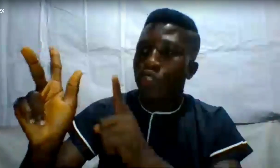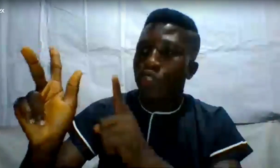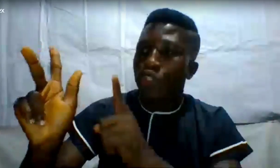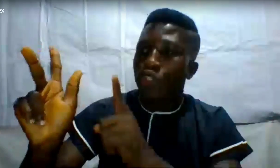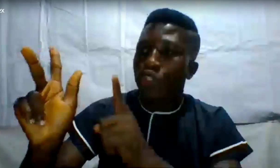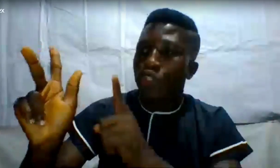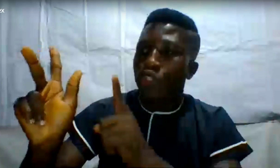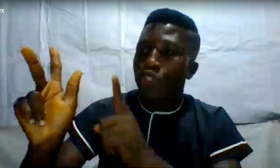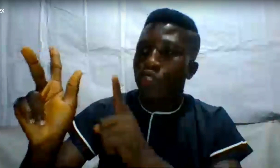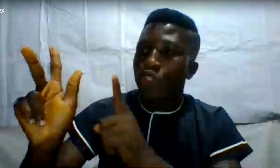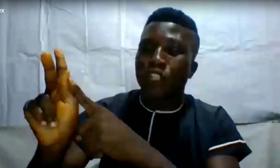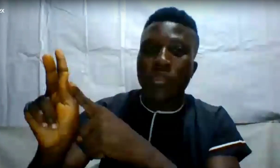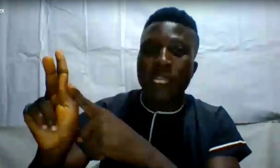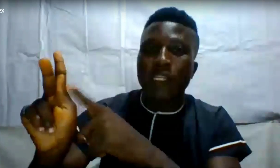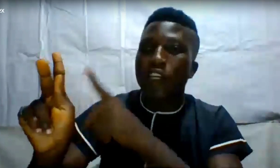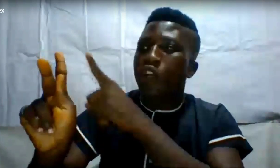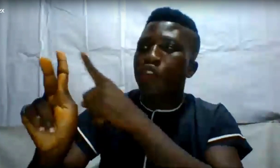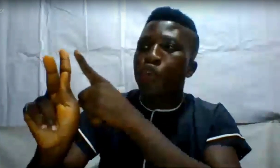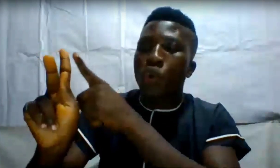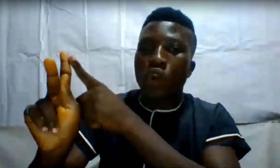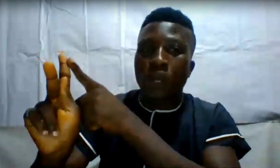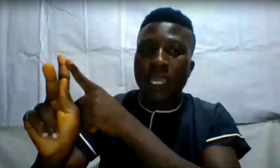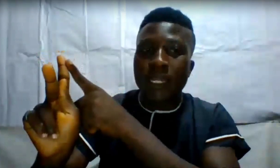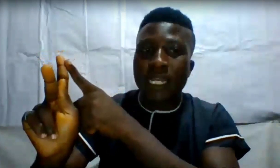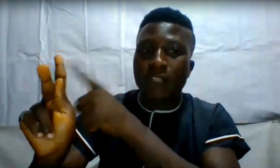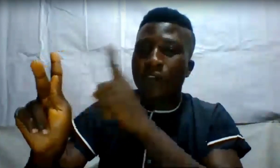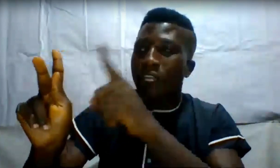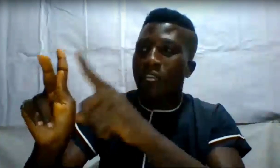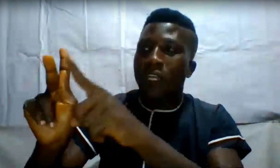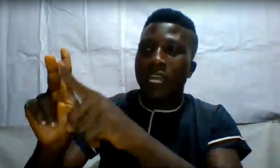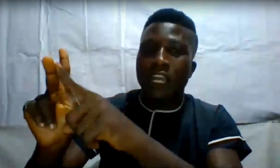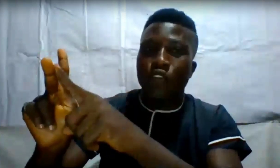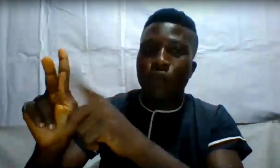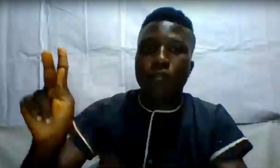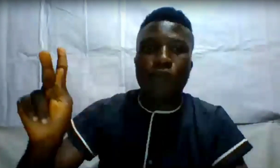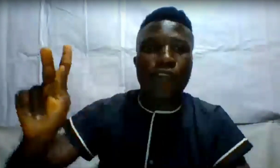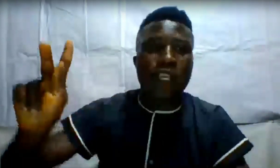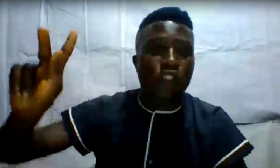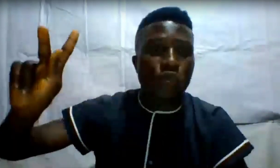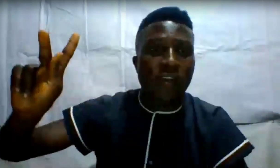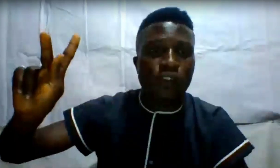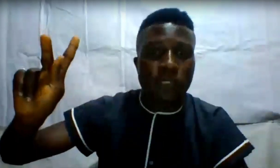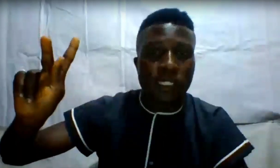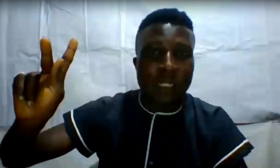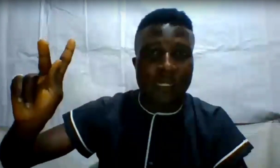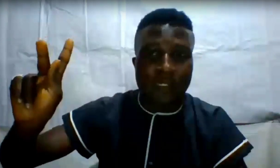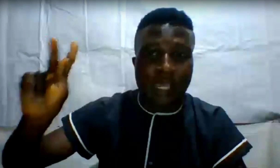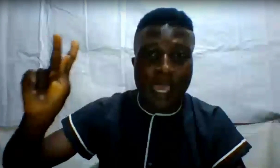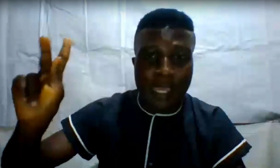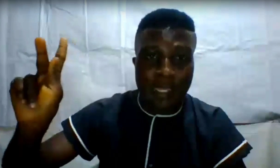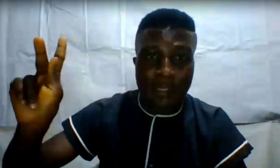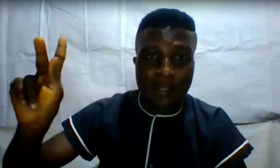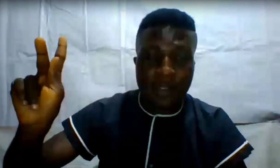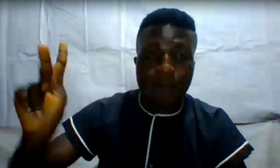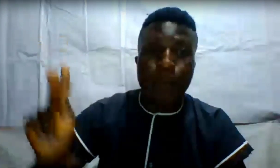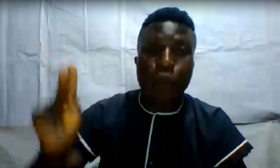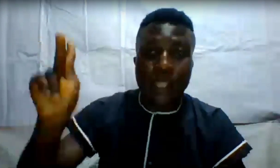in between your index finger and your middle finger. So you have something like this, K, pointing up,